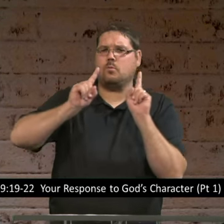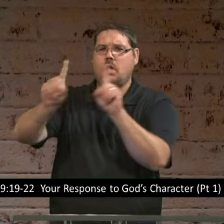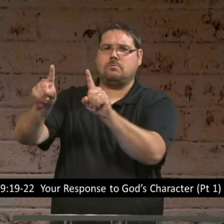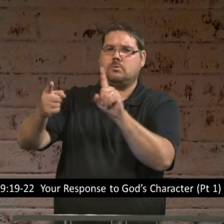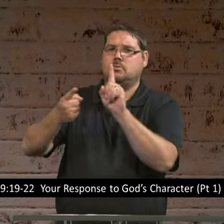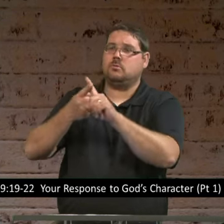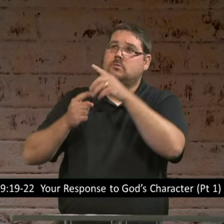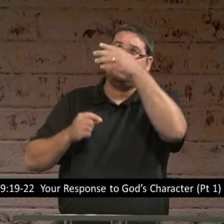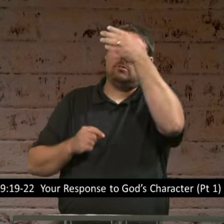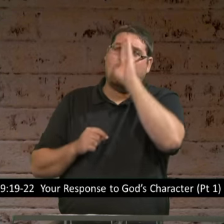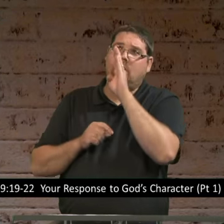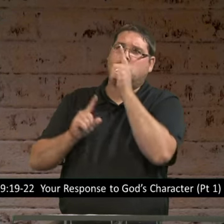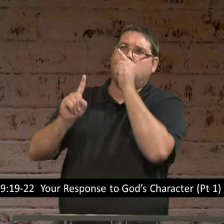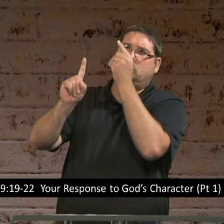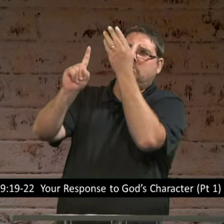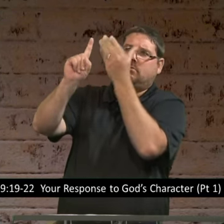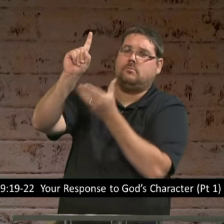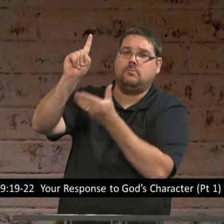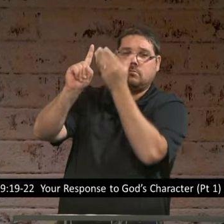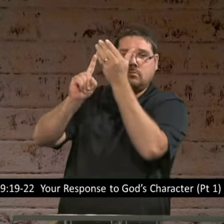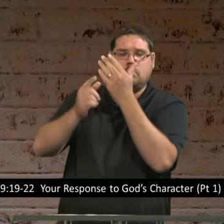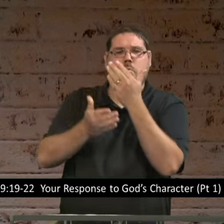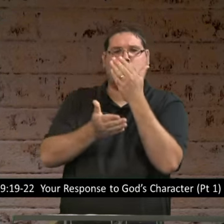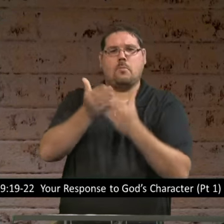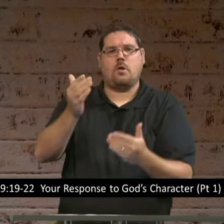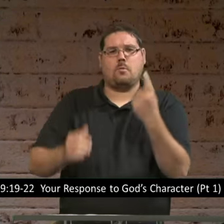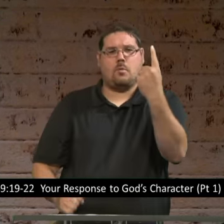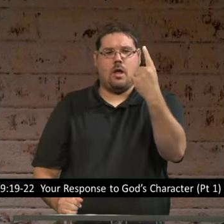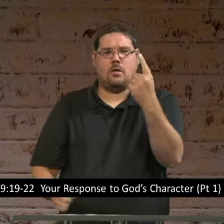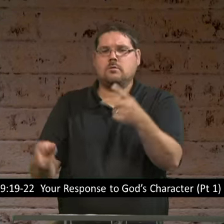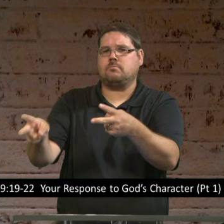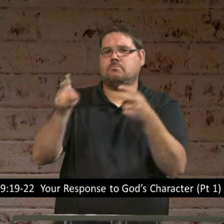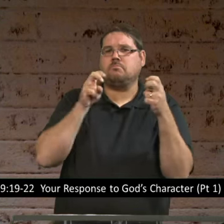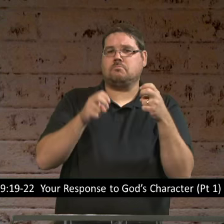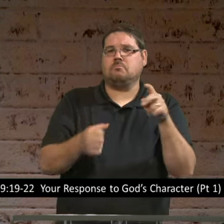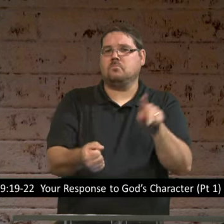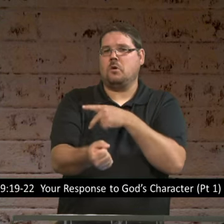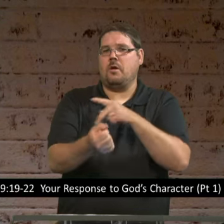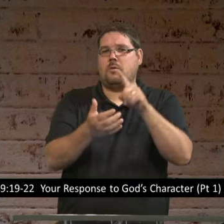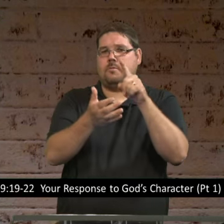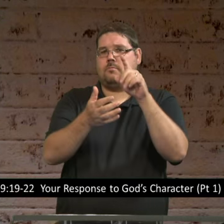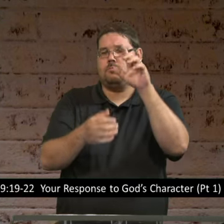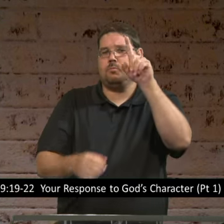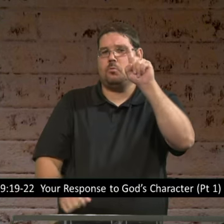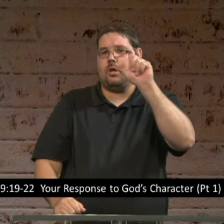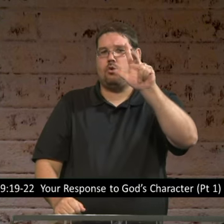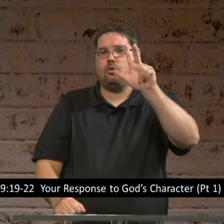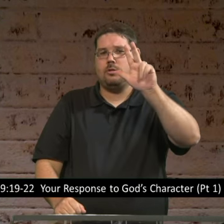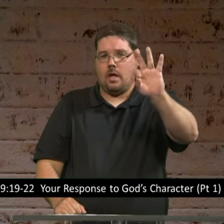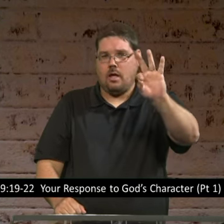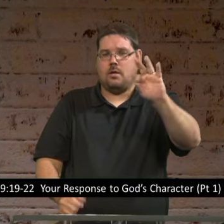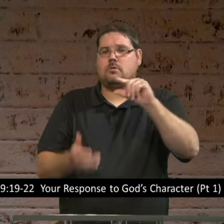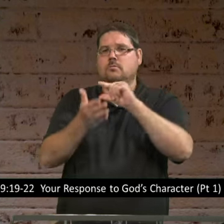Today I'm talking about your response to God and His character. This is part 1, and it comes from